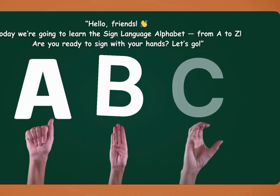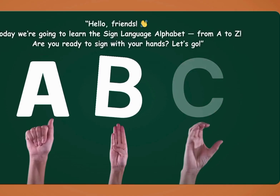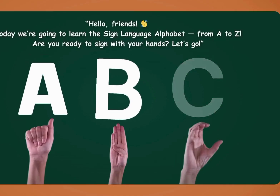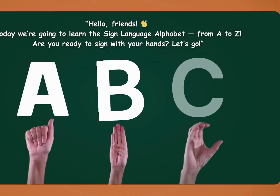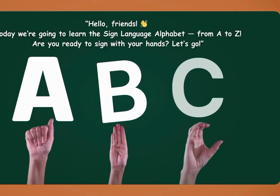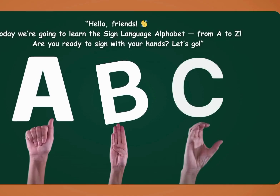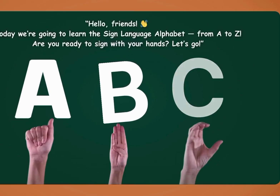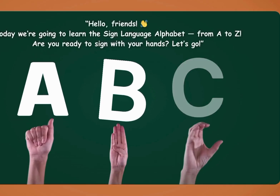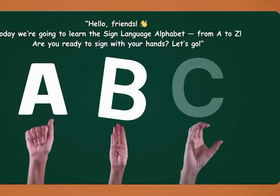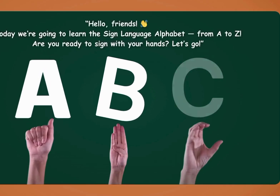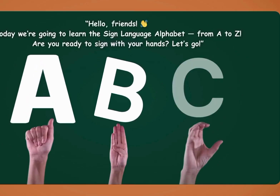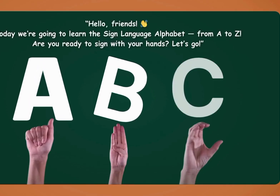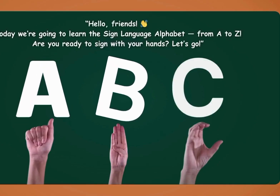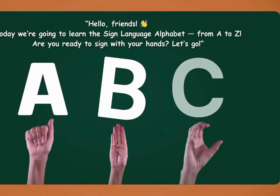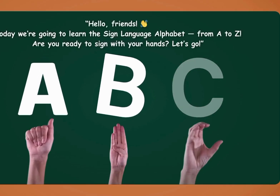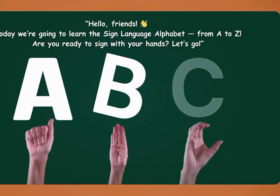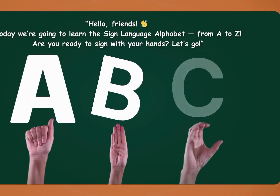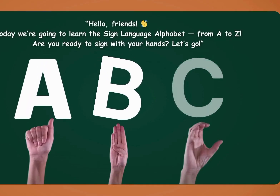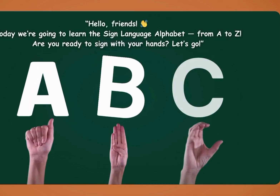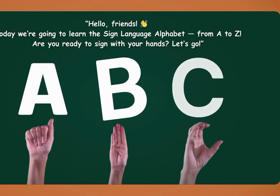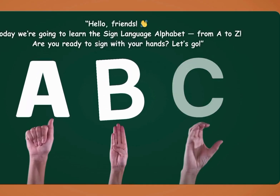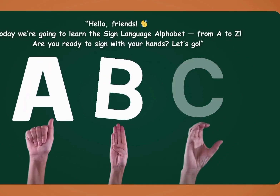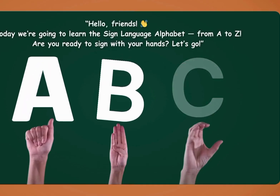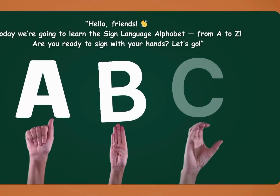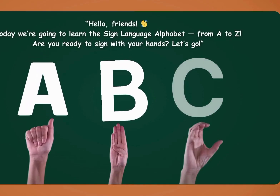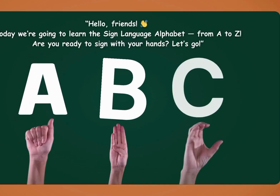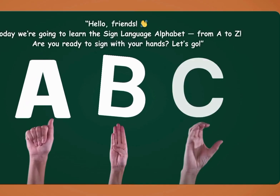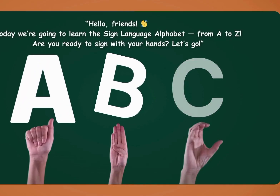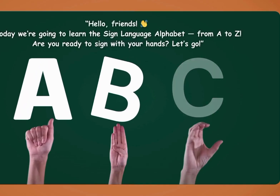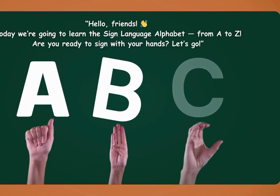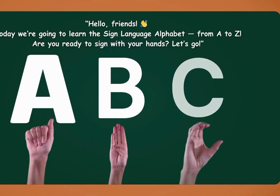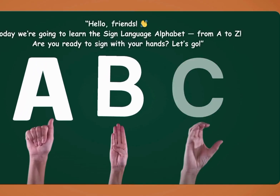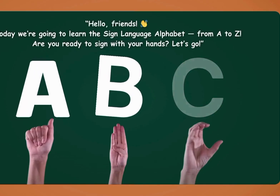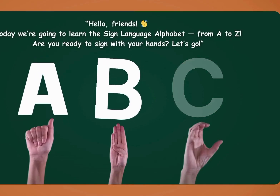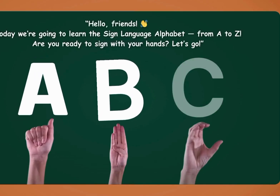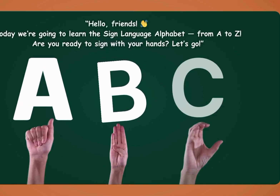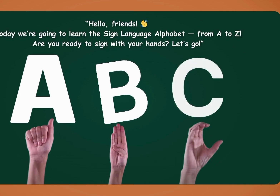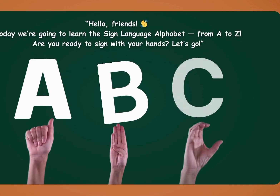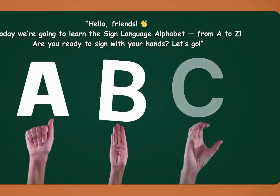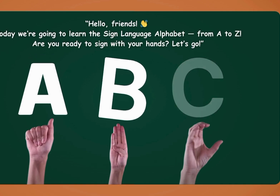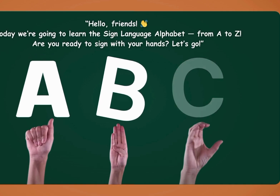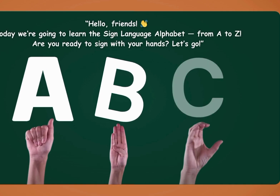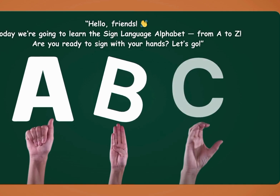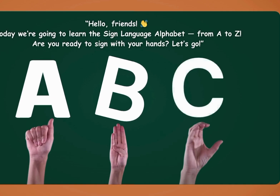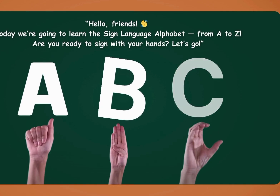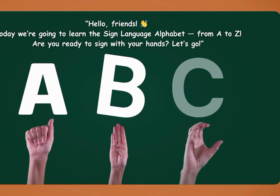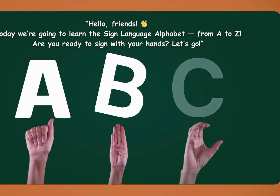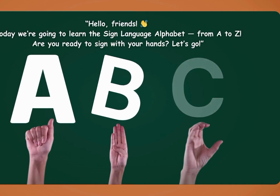Hello, friends. Today we're going to learn the sign language alphabet from A to Z. Are you ready to sign